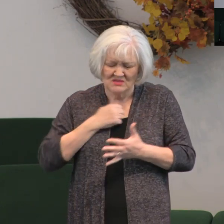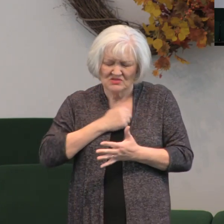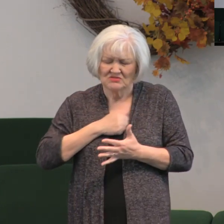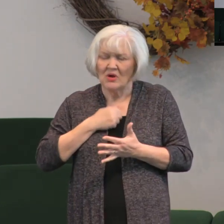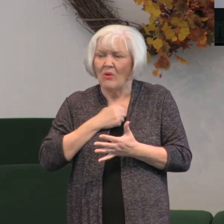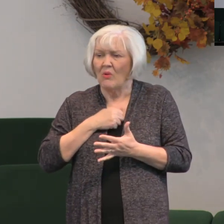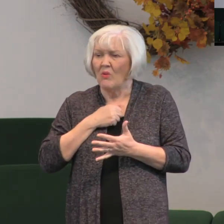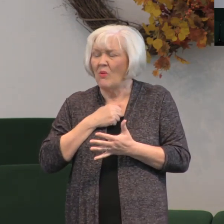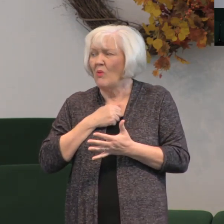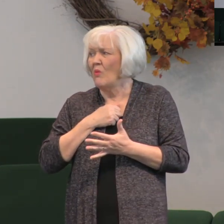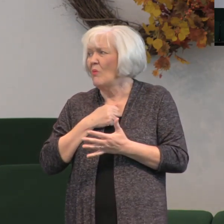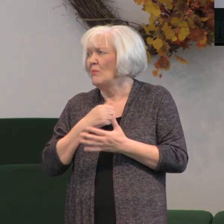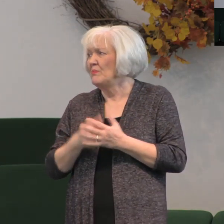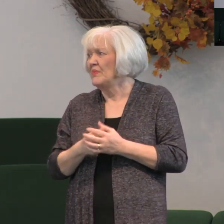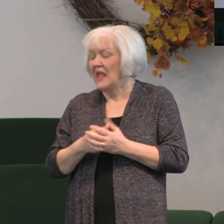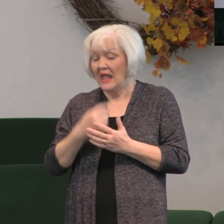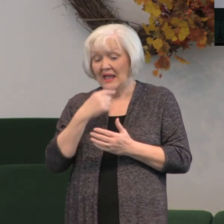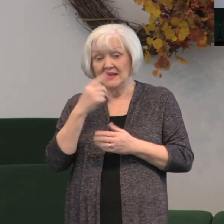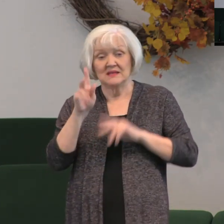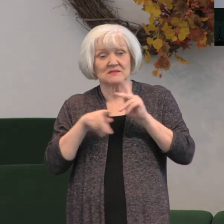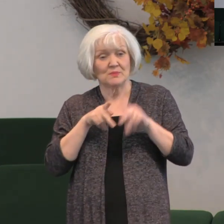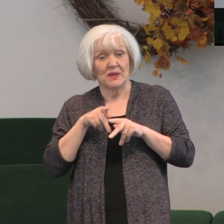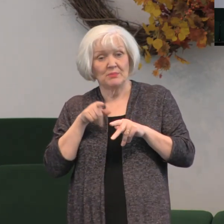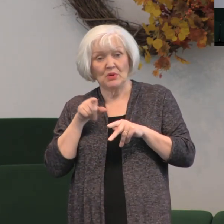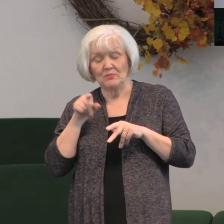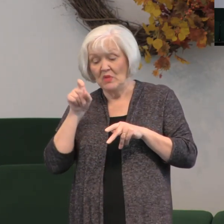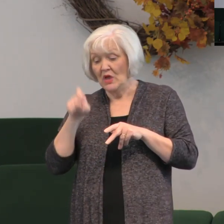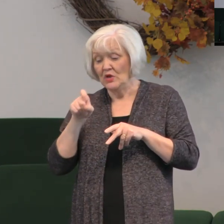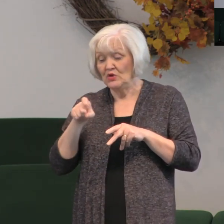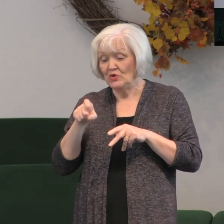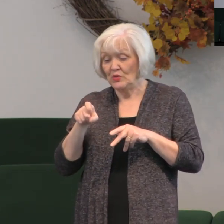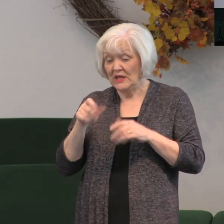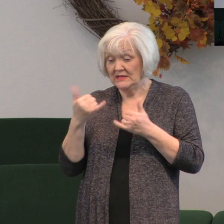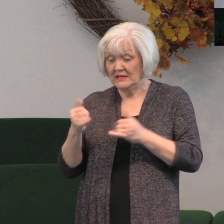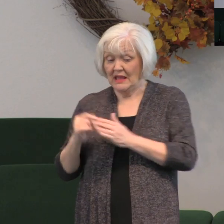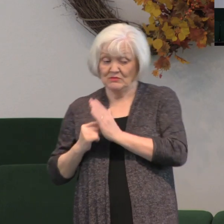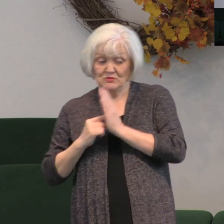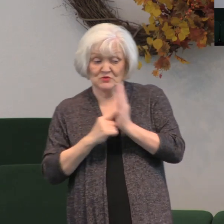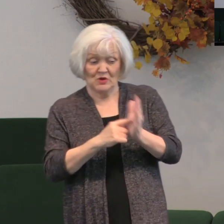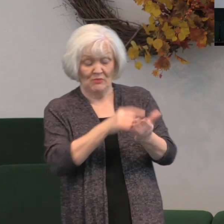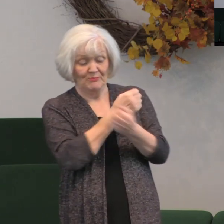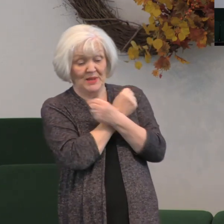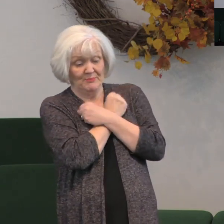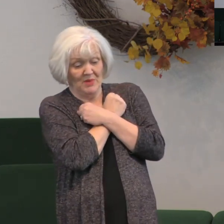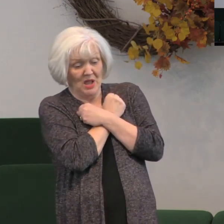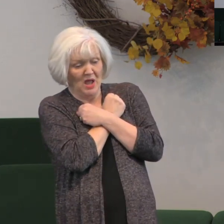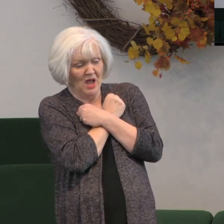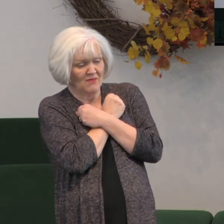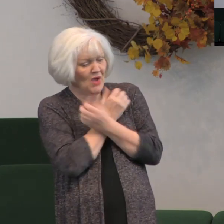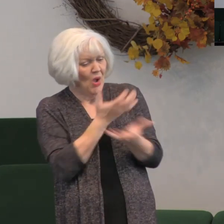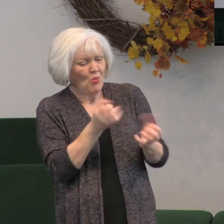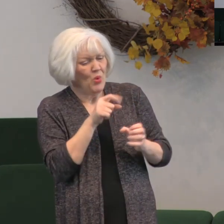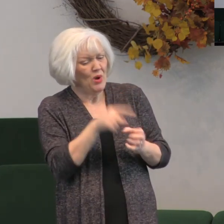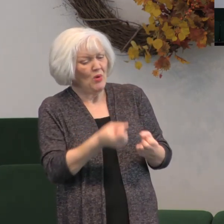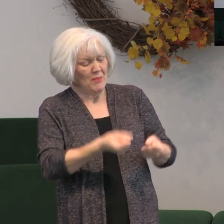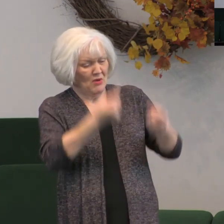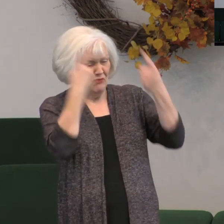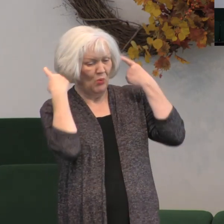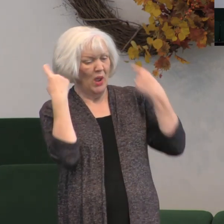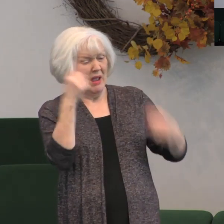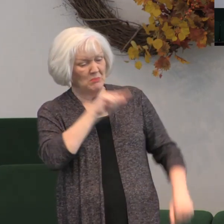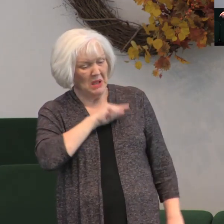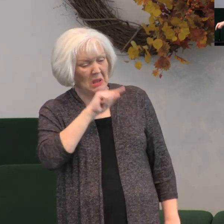life and he tells the people at Corinth he said you need to reaffirm your love for him so that he is not overwhelmed by guilt and